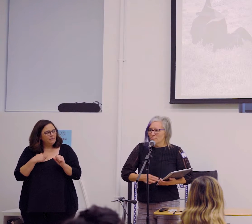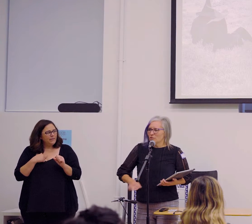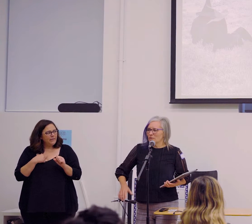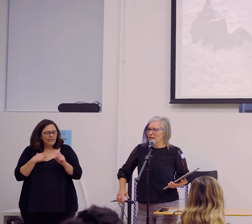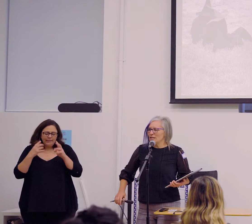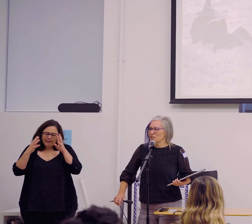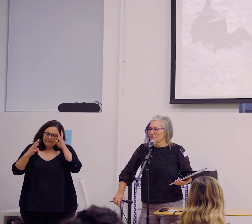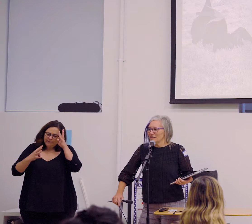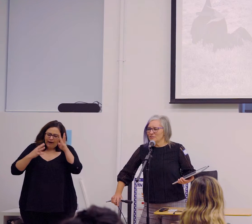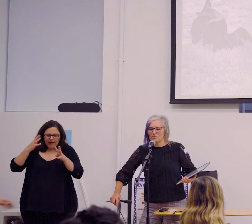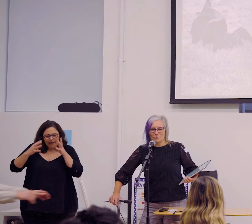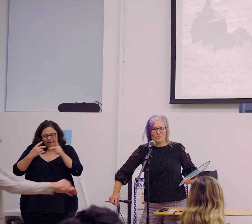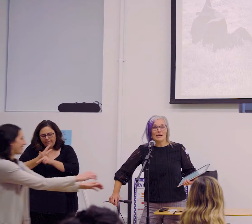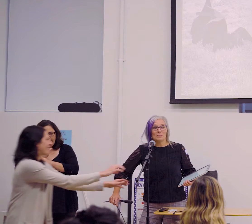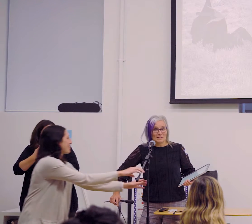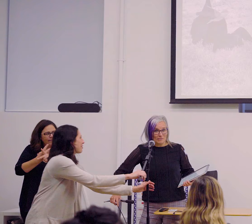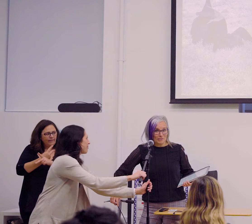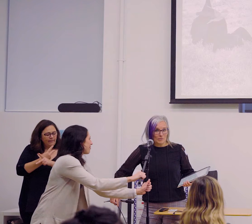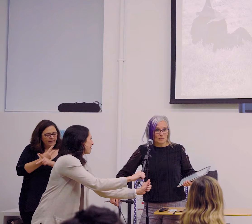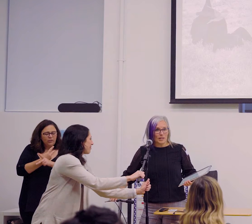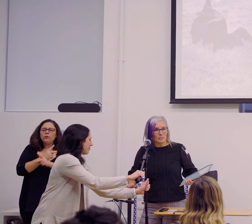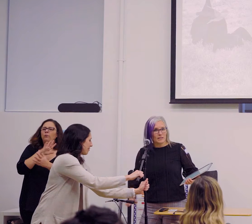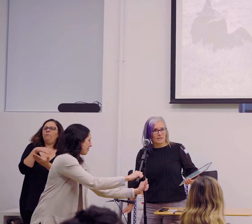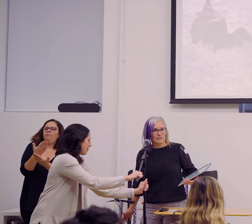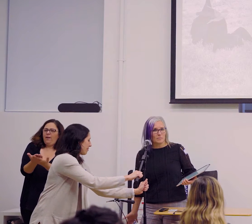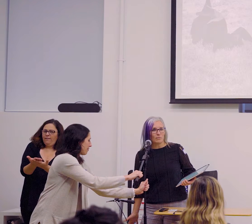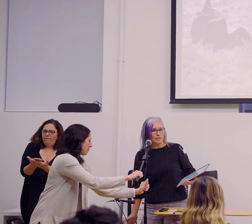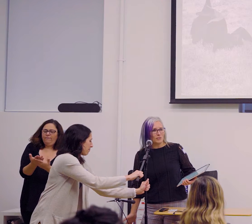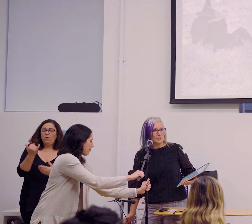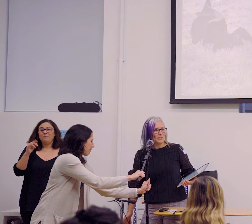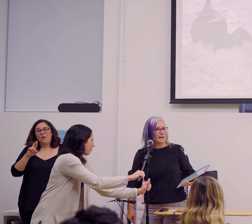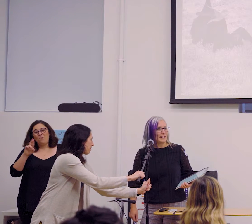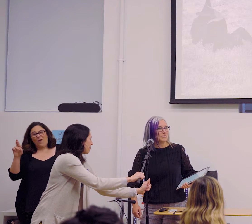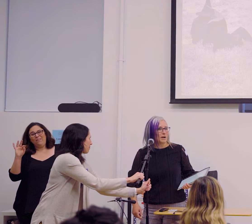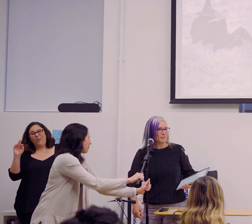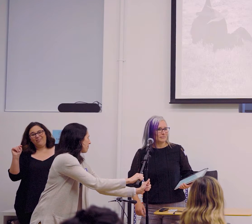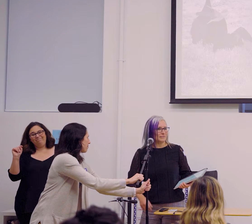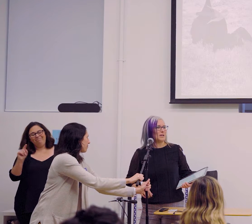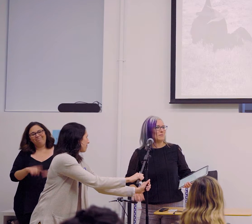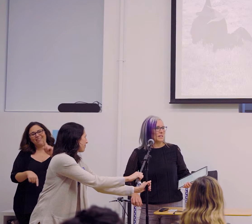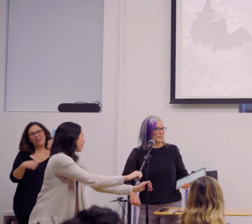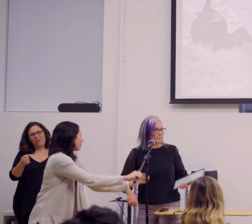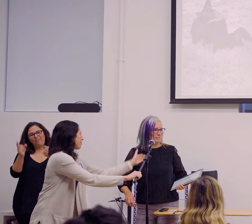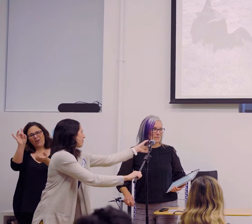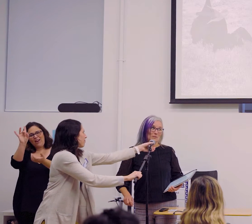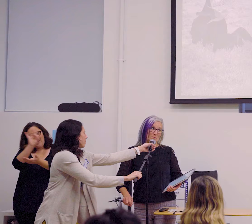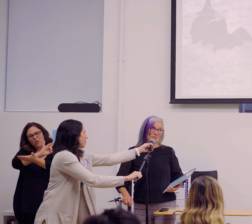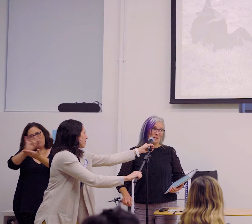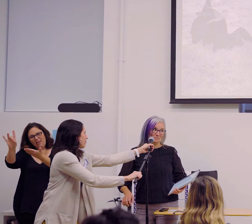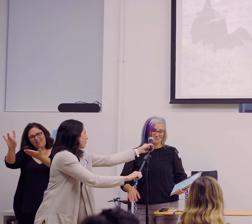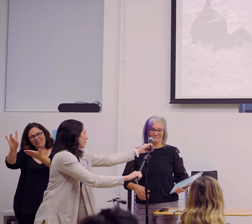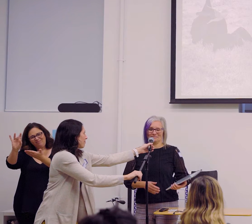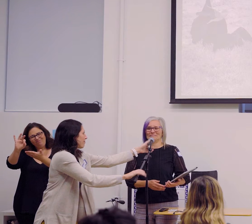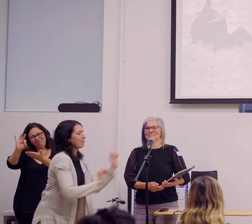some creative coordination to get myself here this morning because it's my right foot and I can't drive for 8 weeks. So